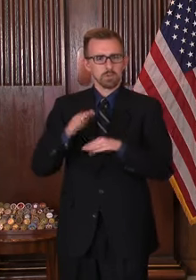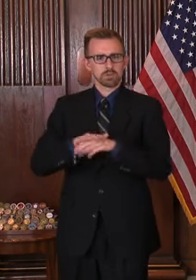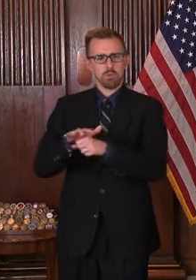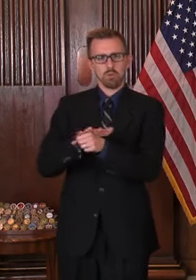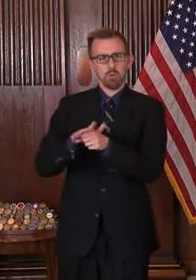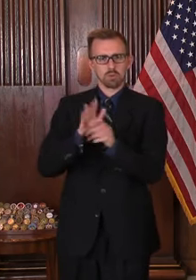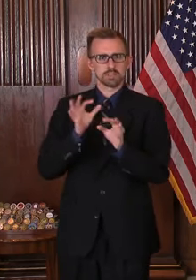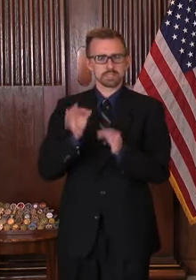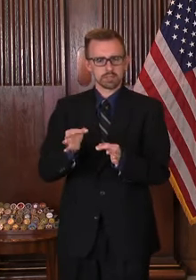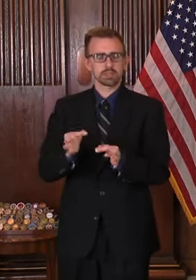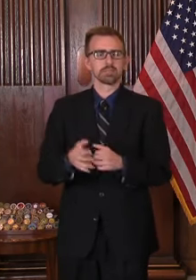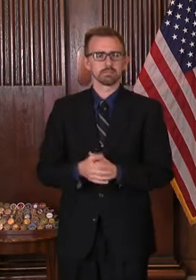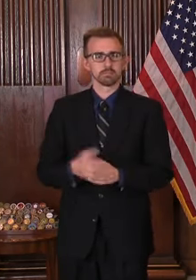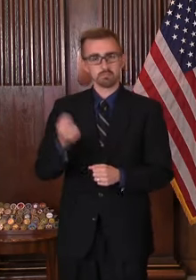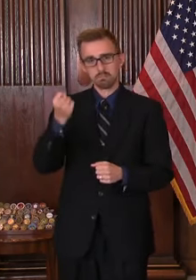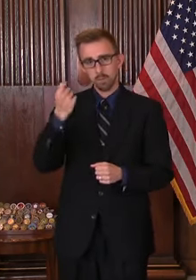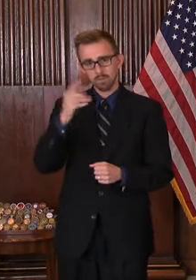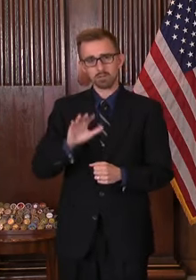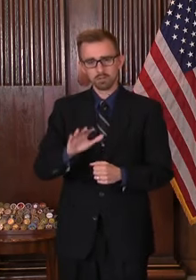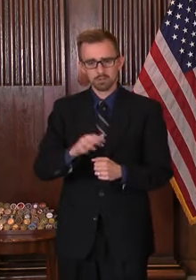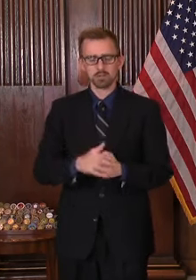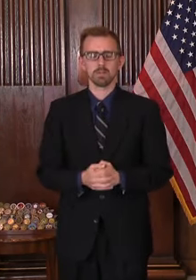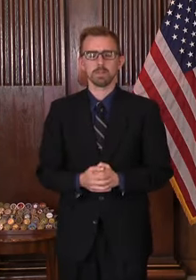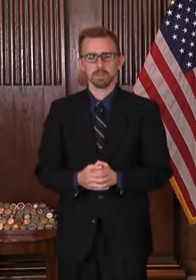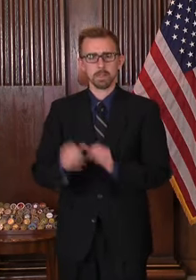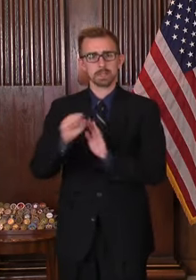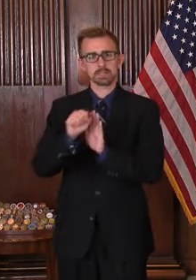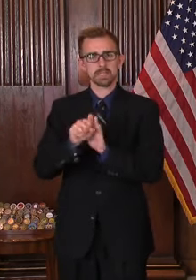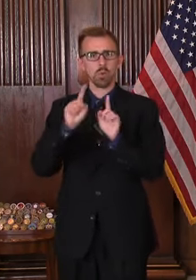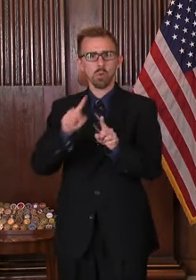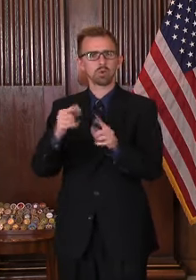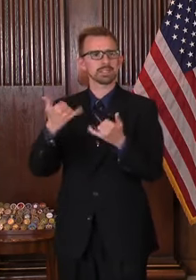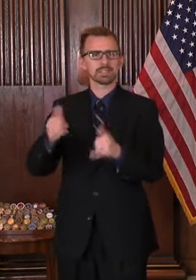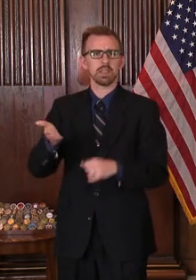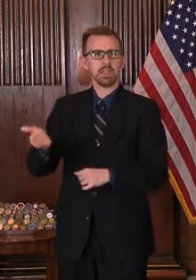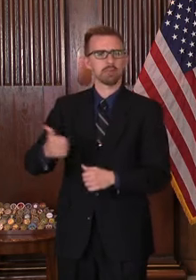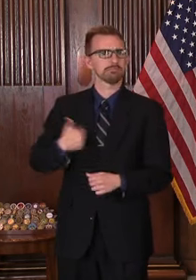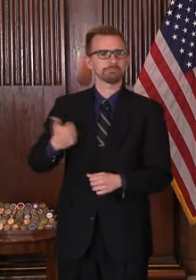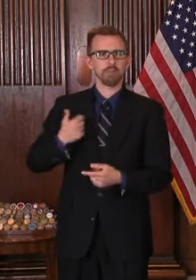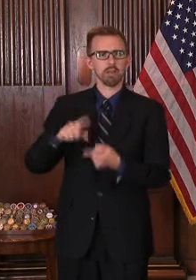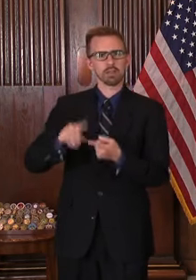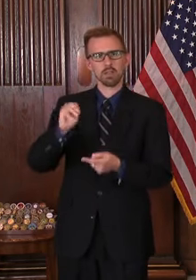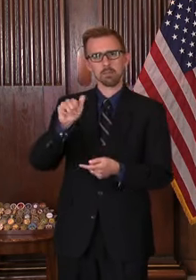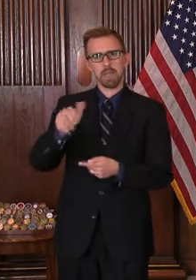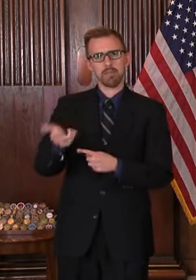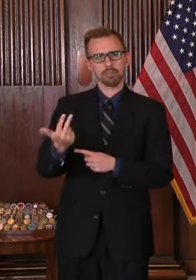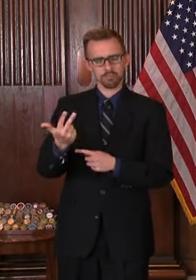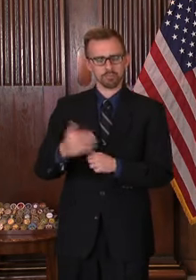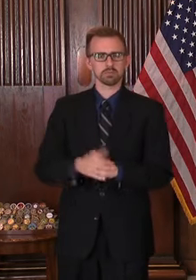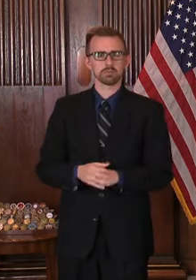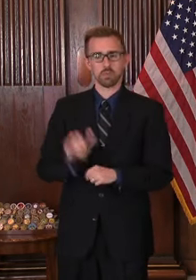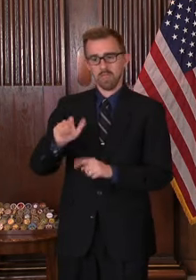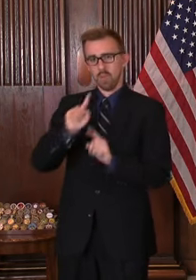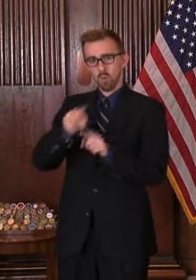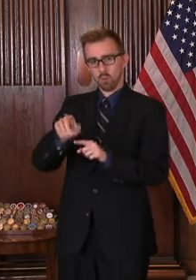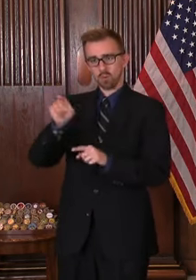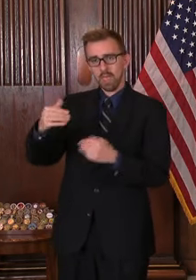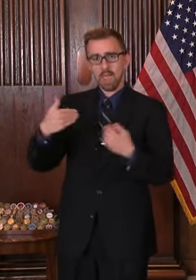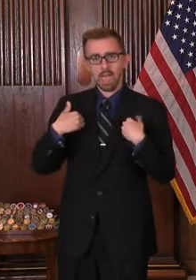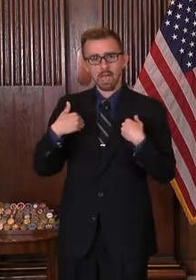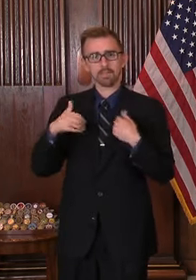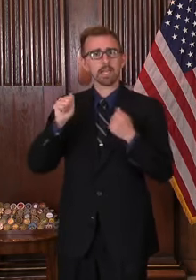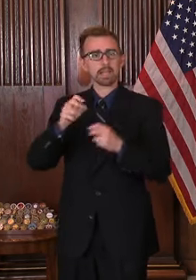level decisions to be made. However, the state order is still in effect till May the 3rd. So whatever those orders they had can